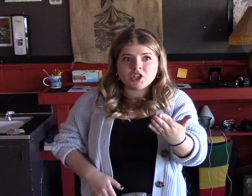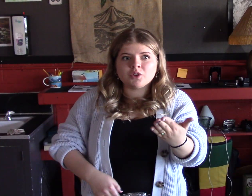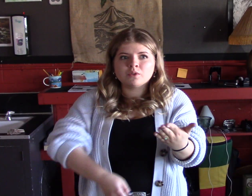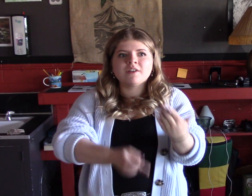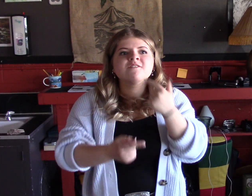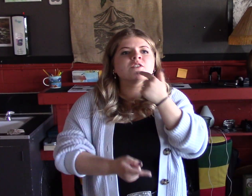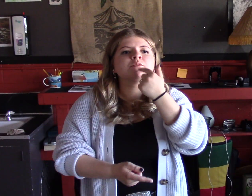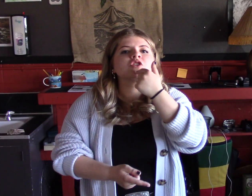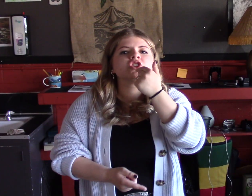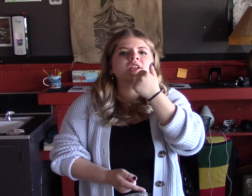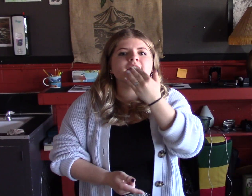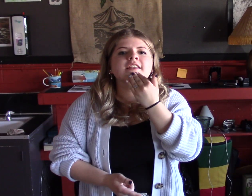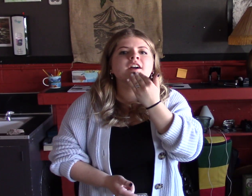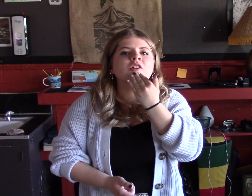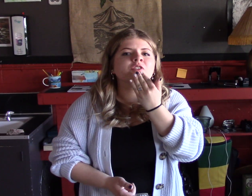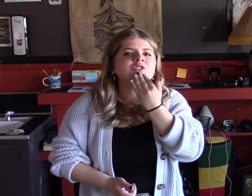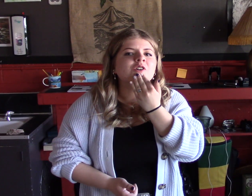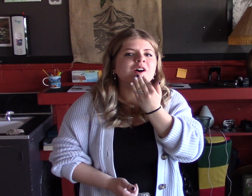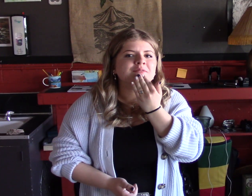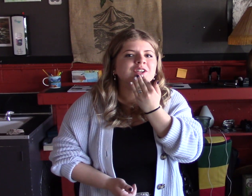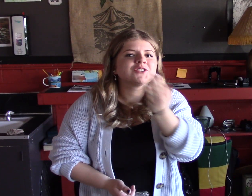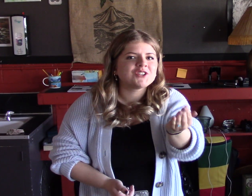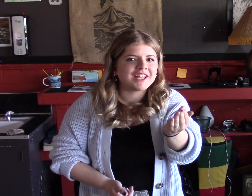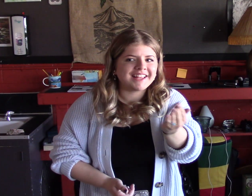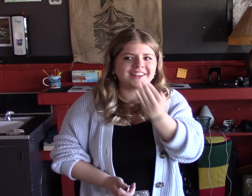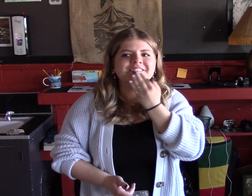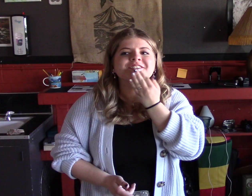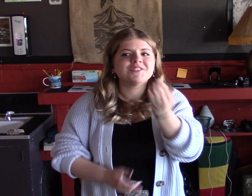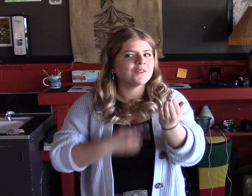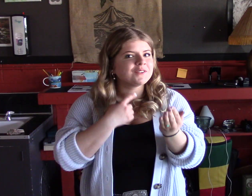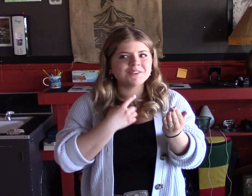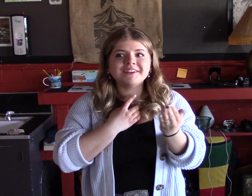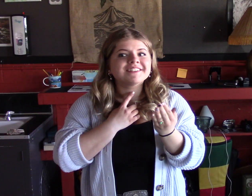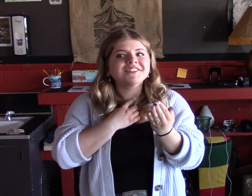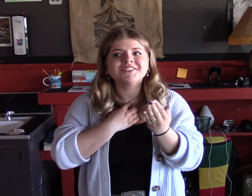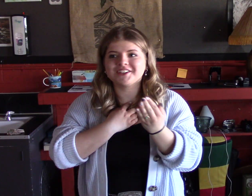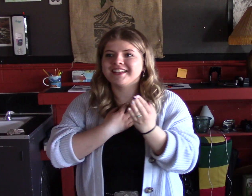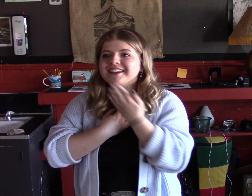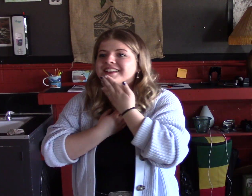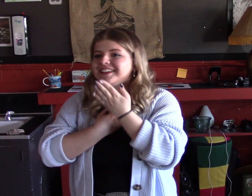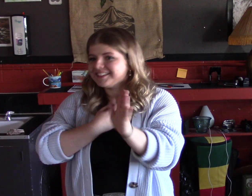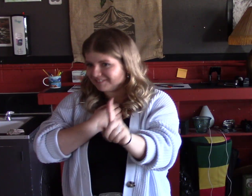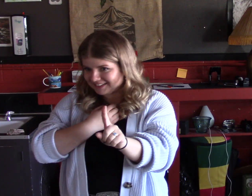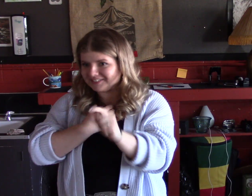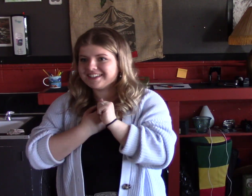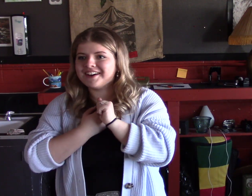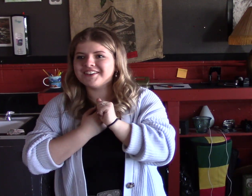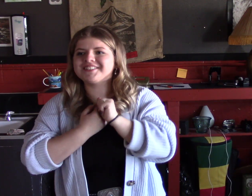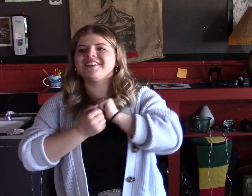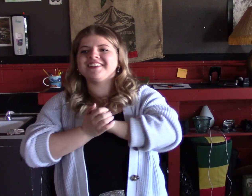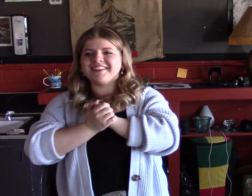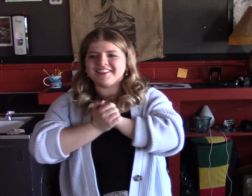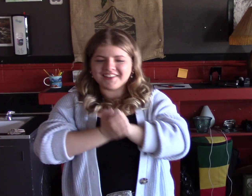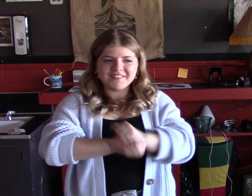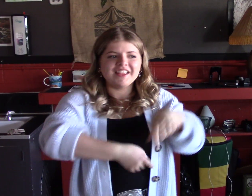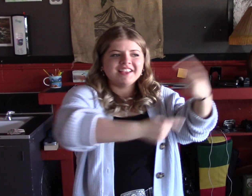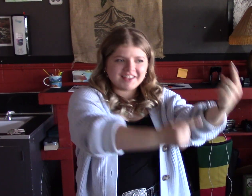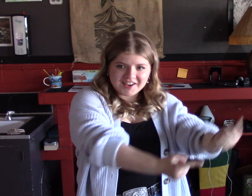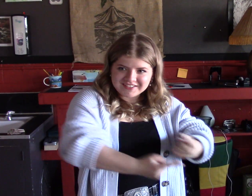you, from your chin, off the top of your chin, don't do under your chin. Means something else. Come into